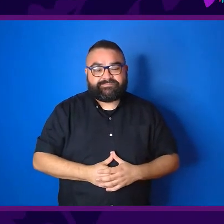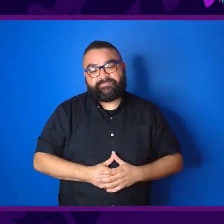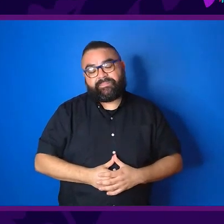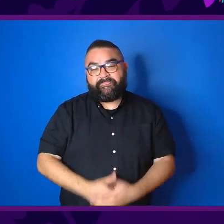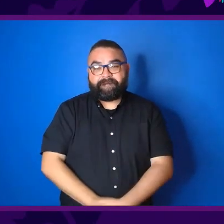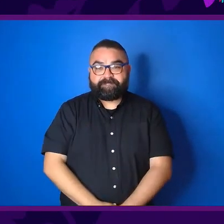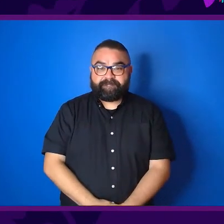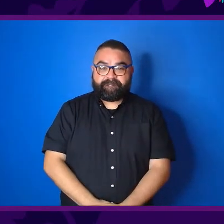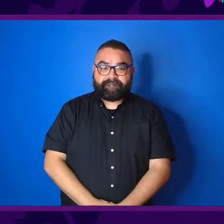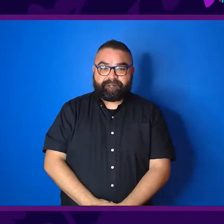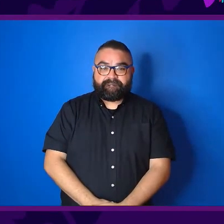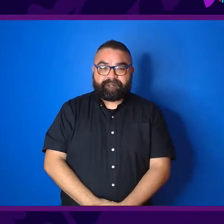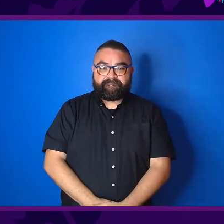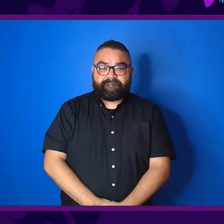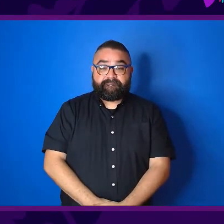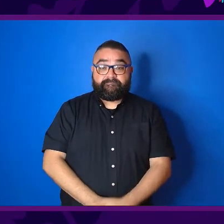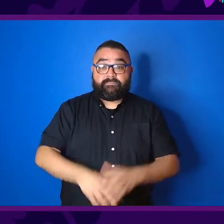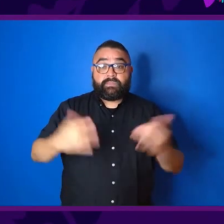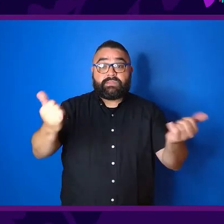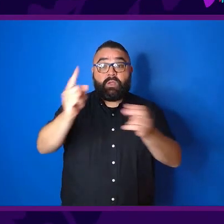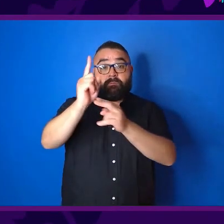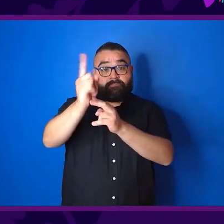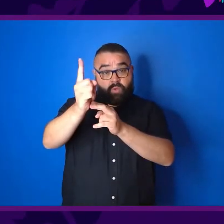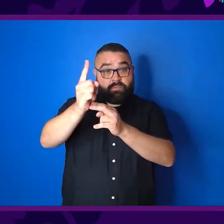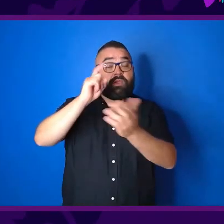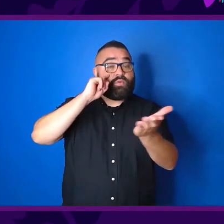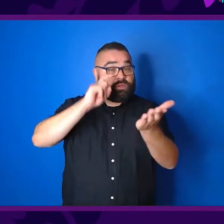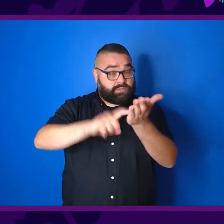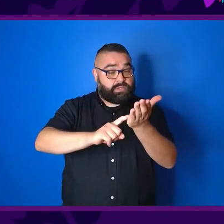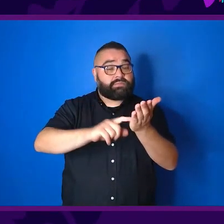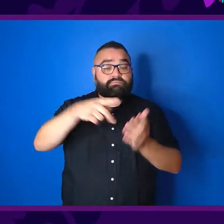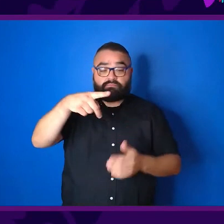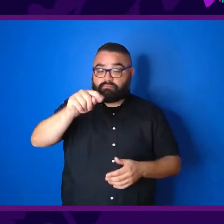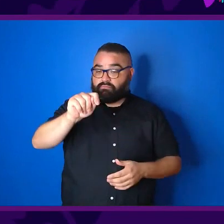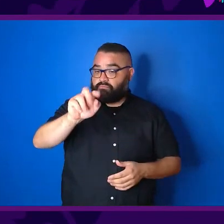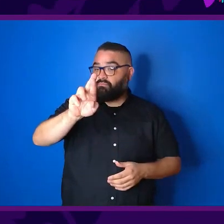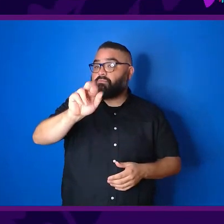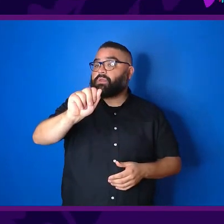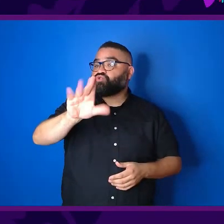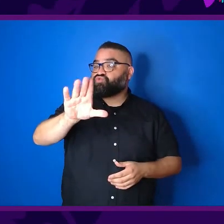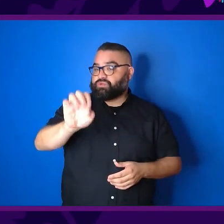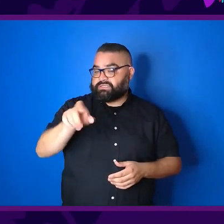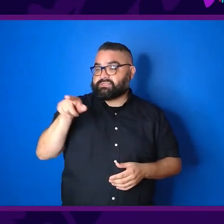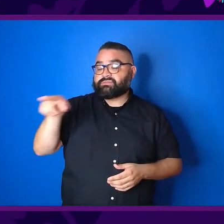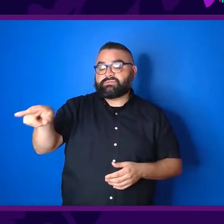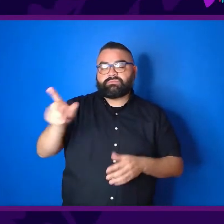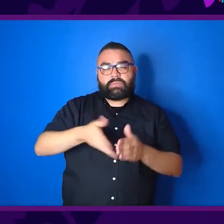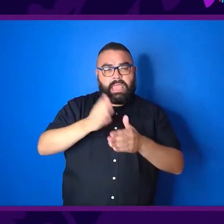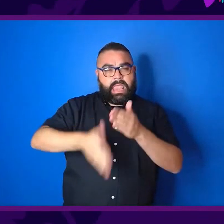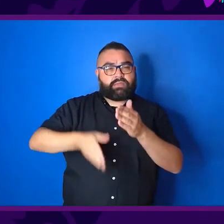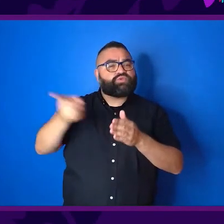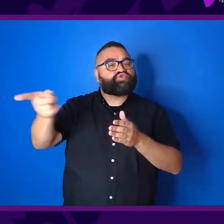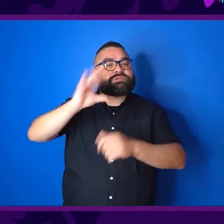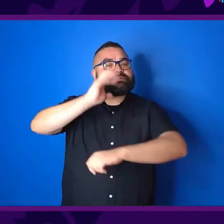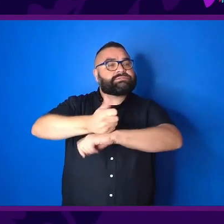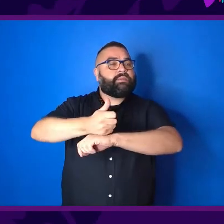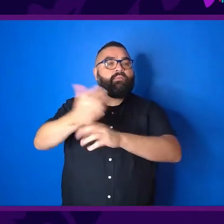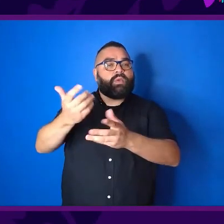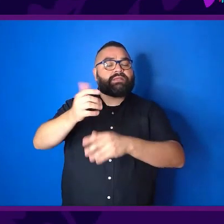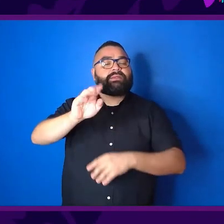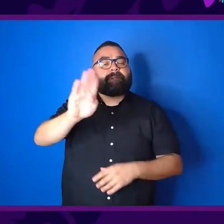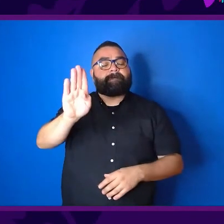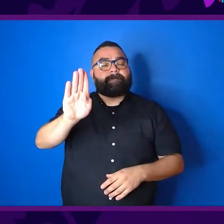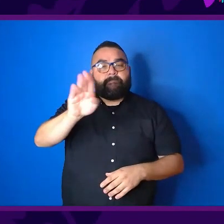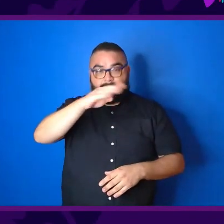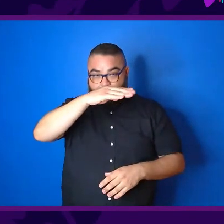And I'd like to take a moment to recognize Patrice at the end of that video. She is actually the founder of the Black Lives Matter movement, and